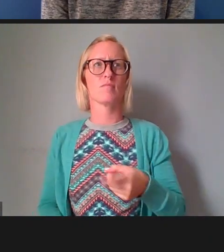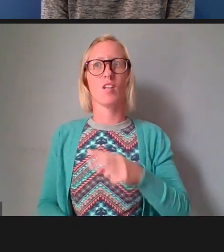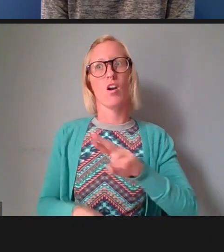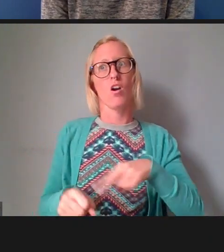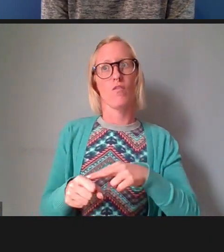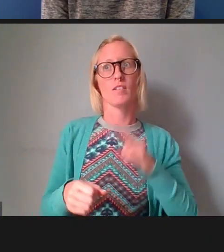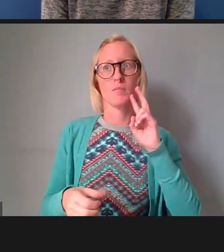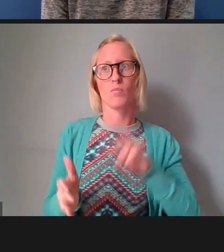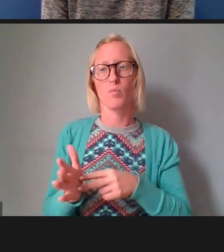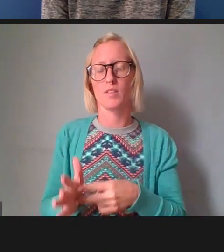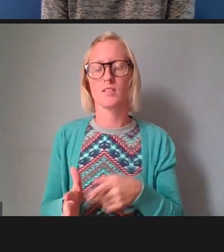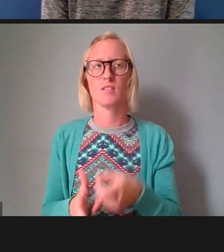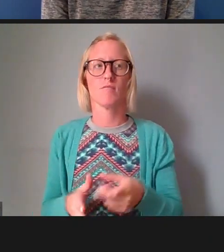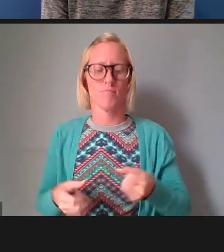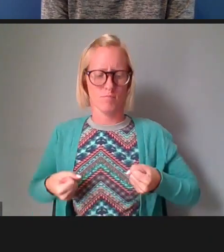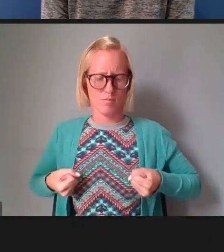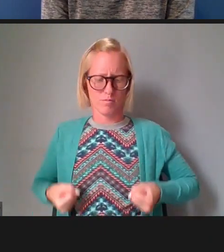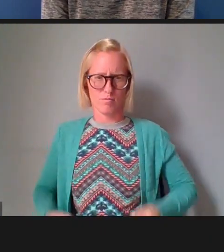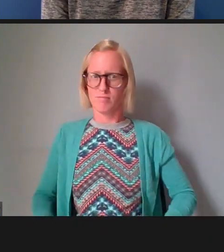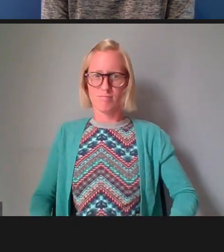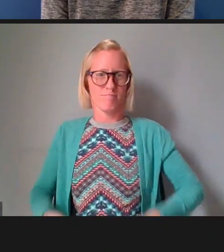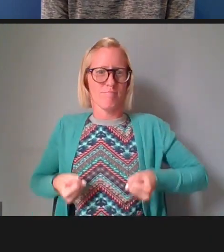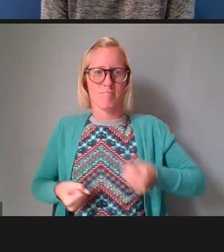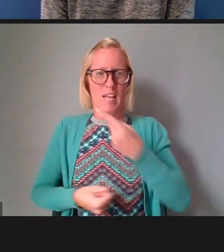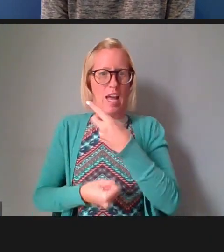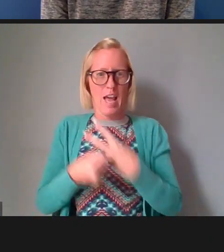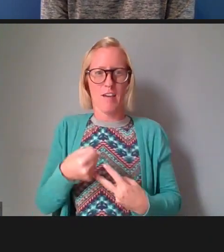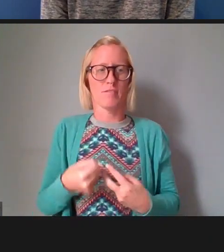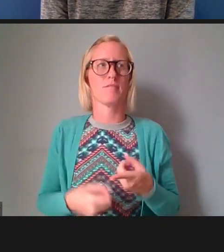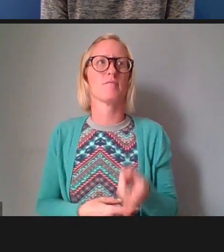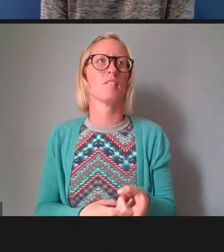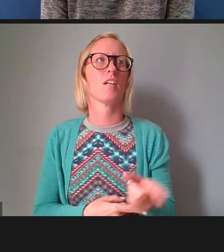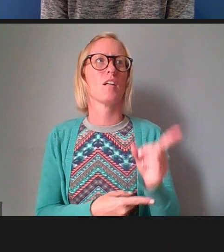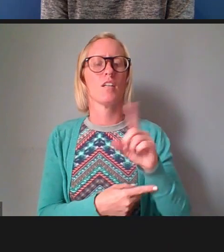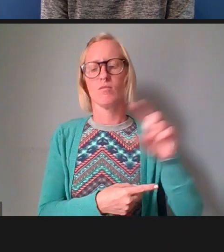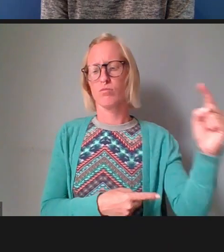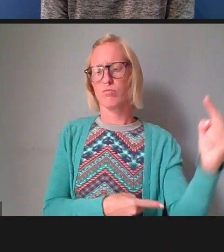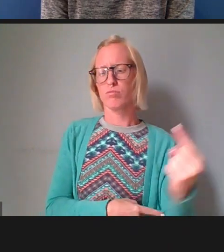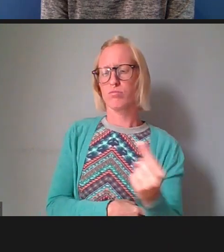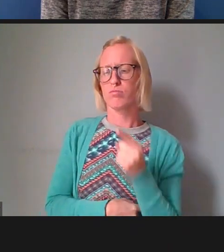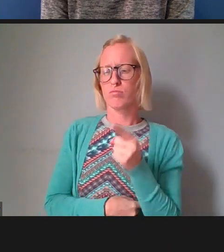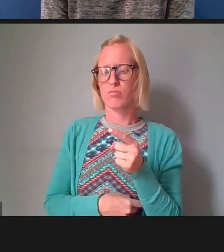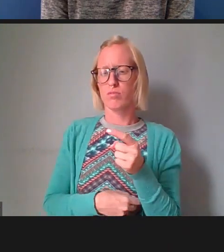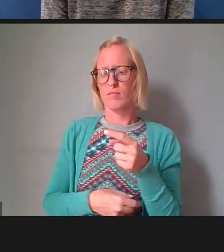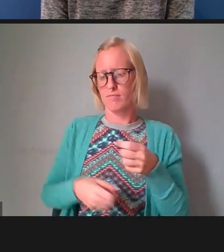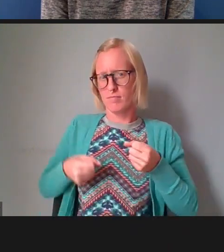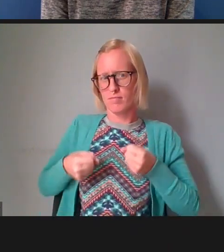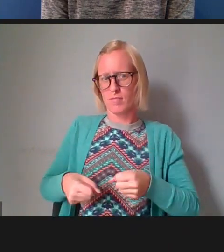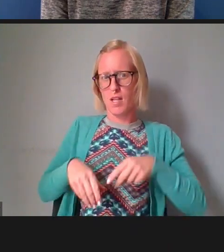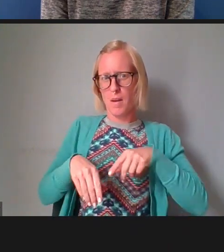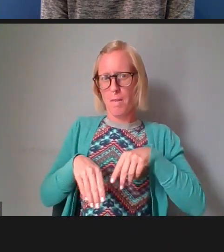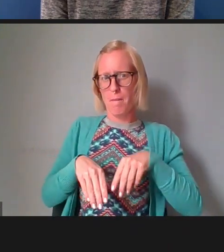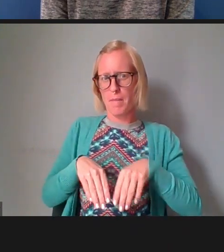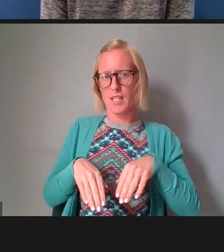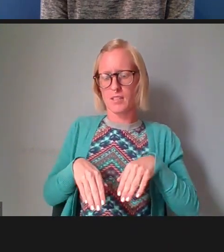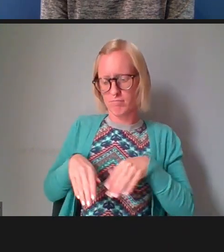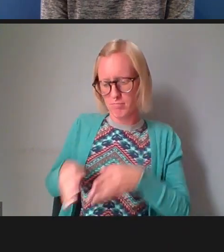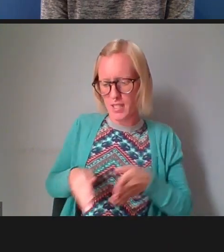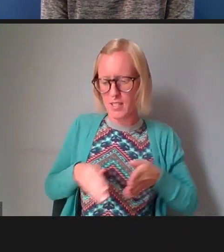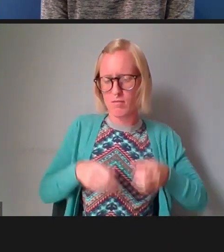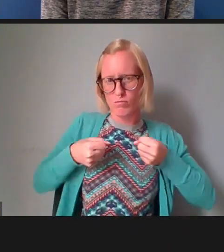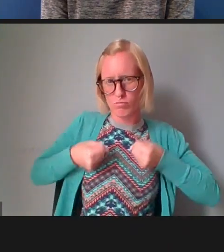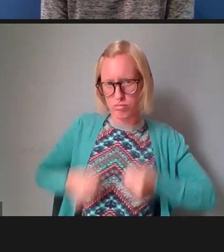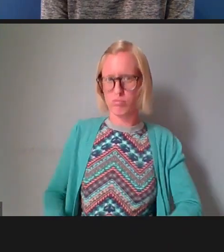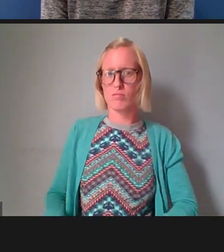back halfway. He jumped off the palm terrace into the sand, and his trousers fell about his ankles. He stepped out of them and trotted